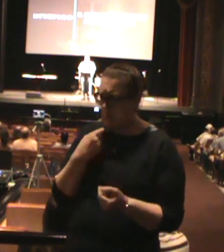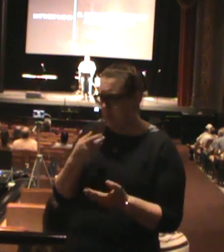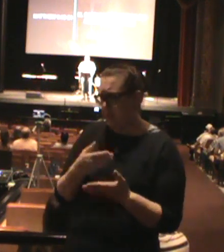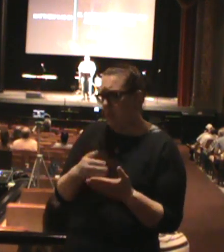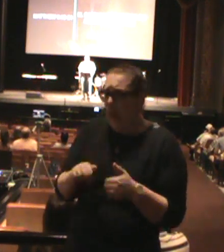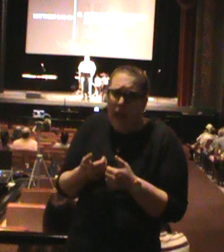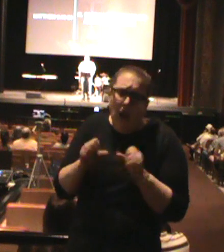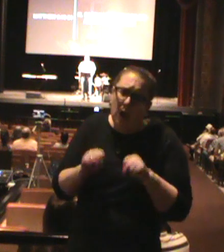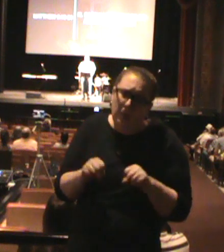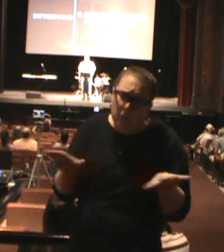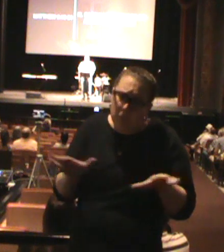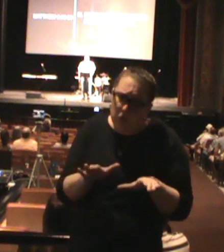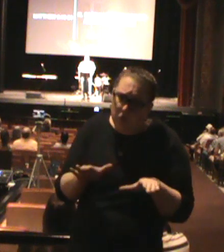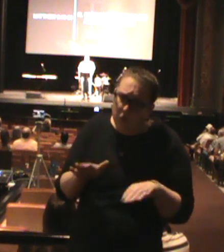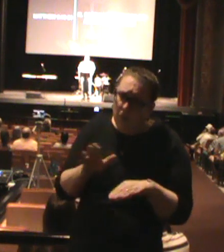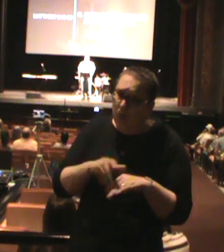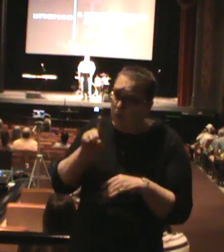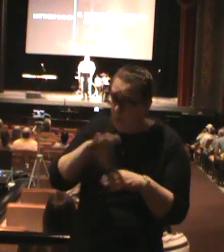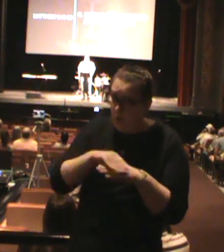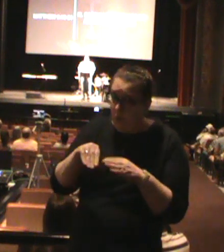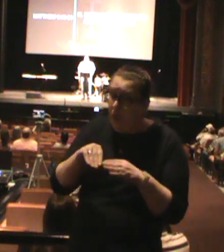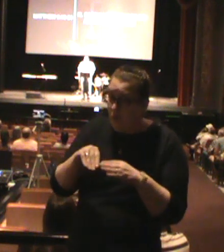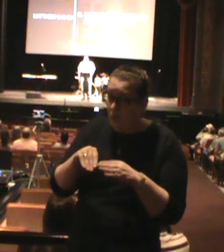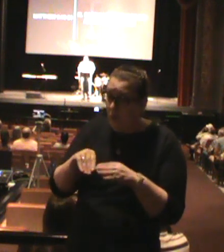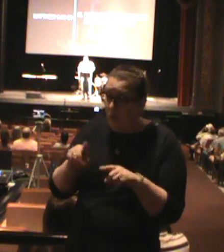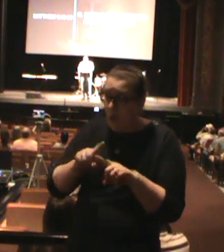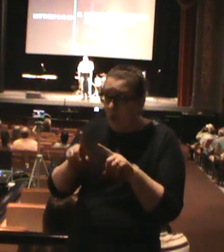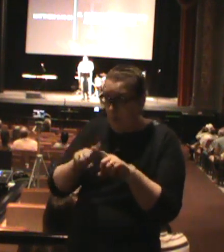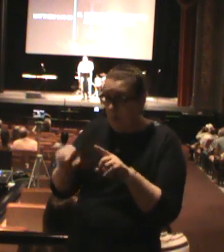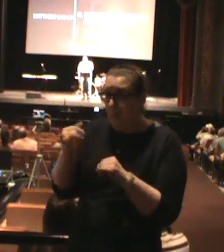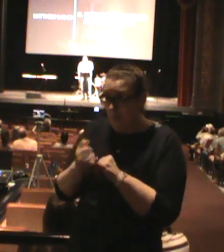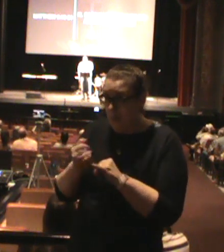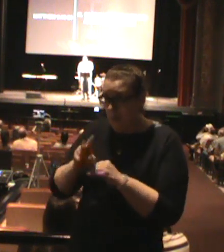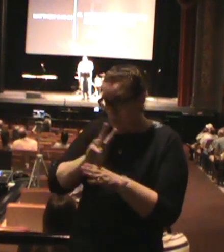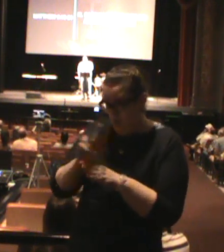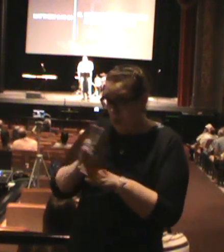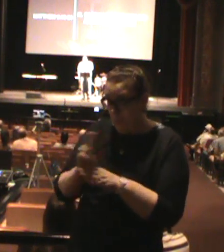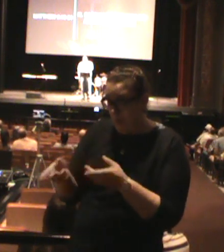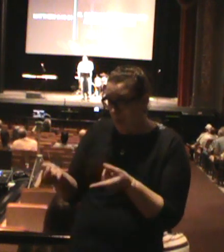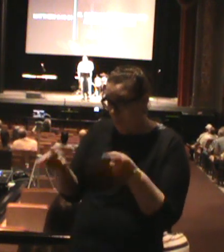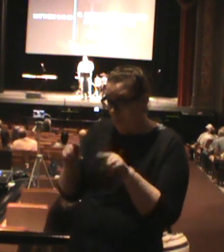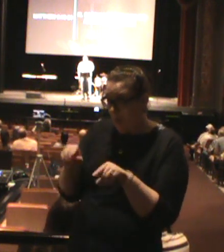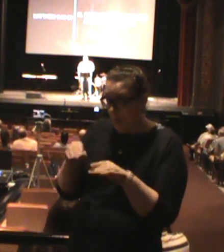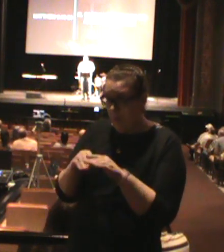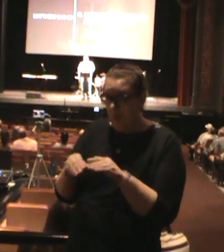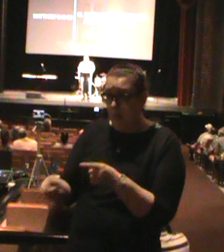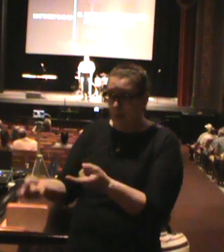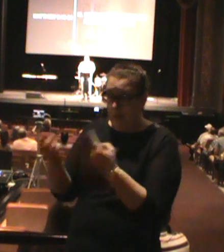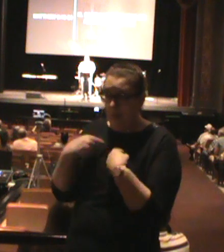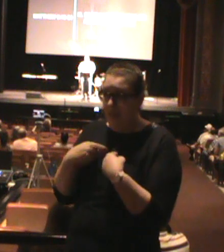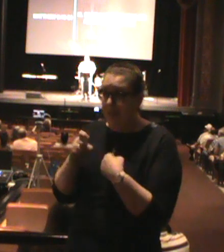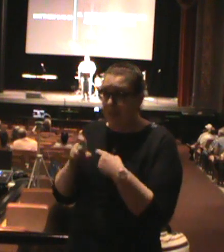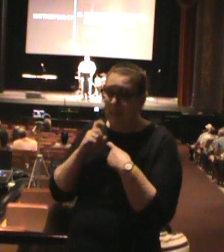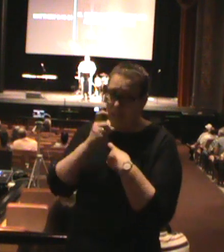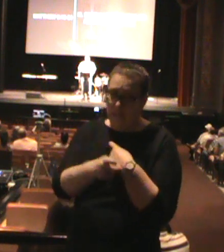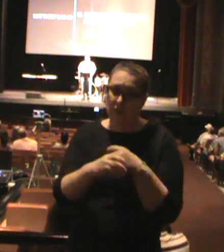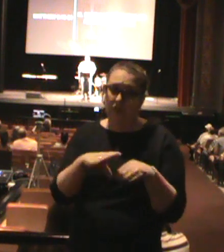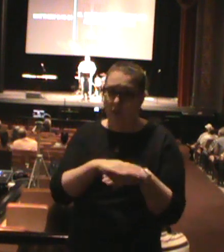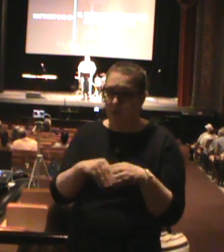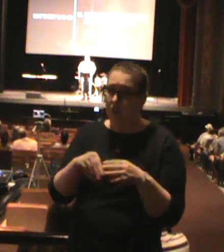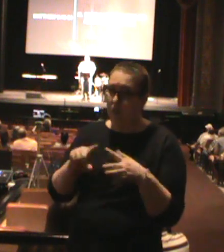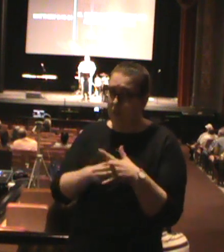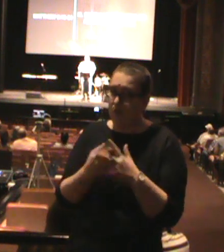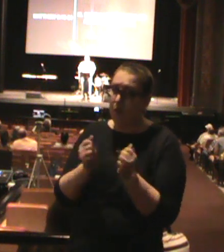Well, here's the kicker. At the end of 2 weeks, when they came back to the seminary, they had to bring back the dollar that they were given to start